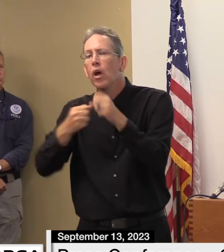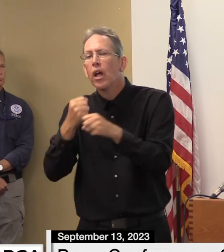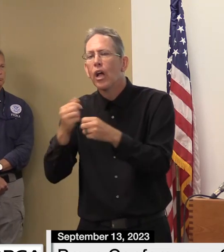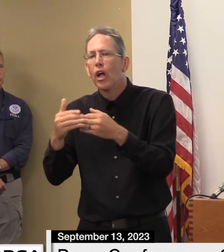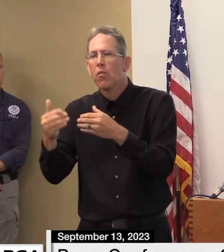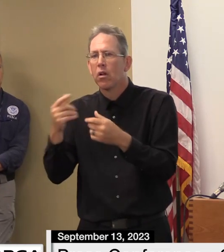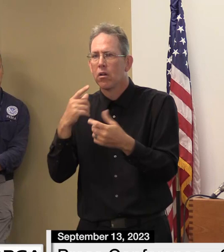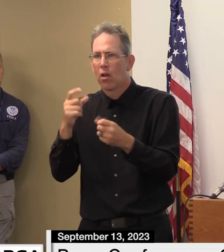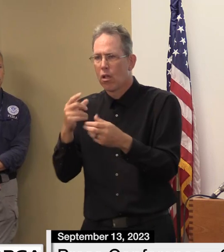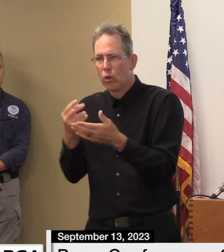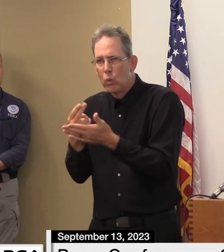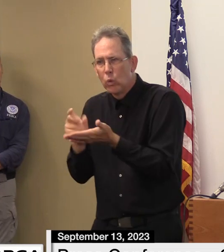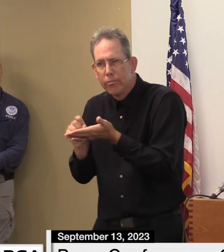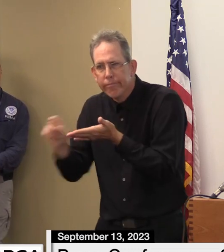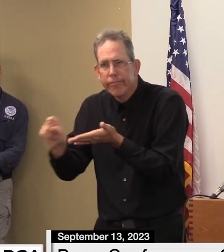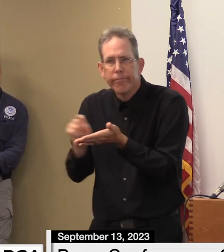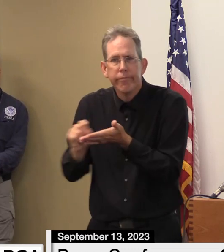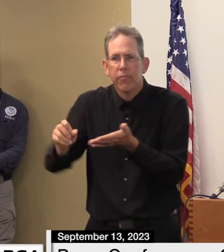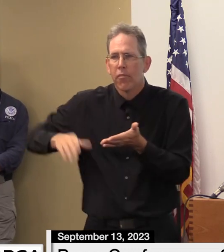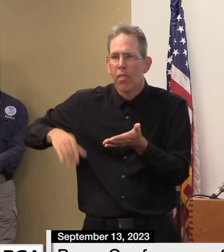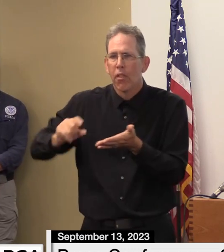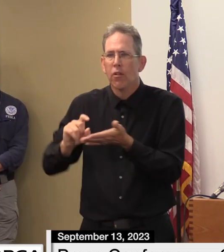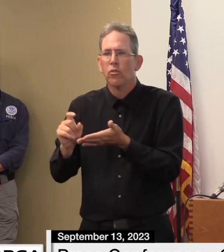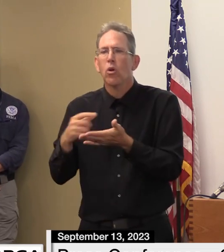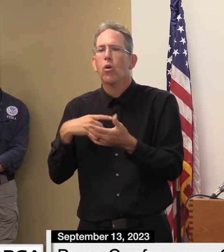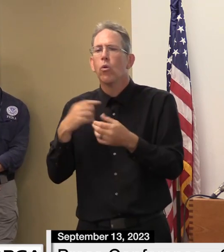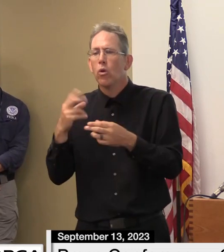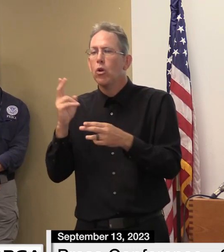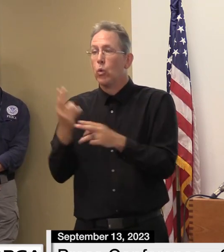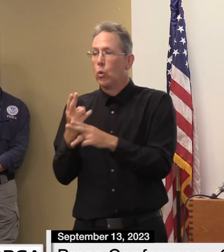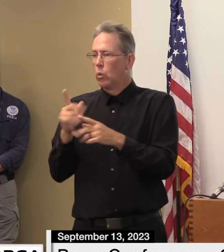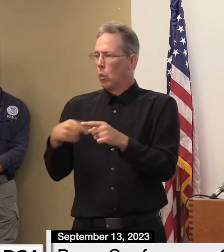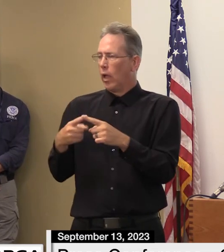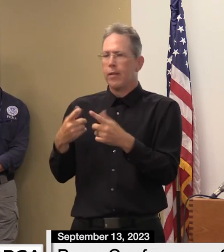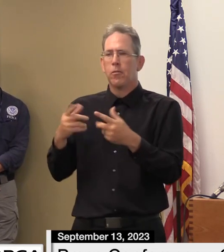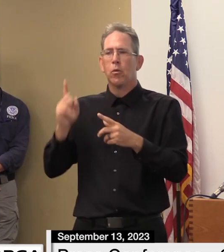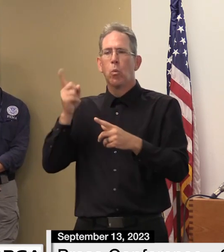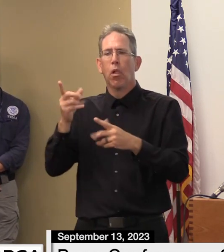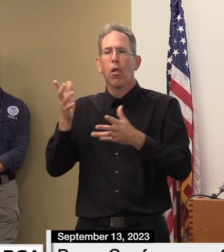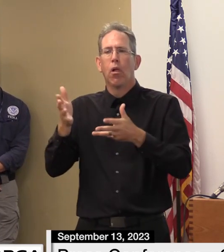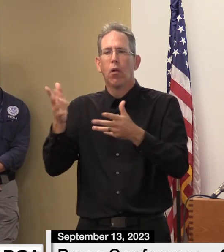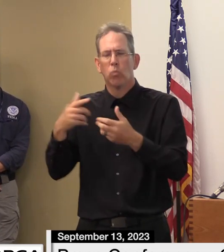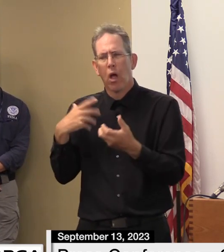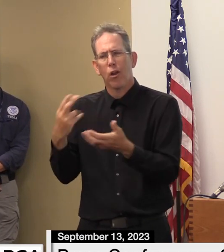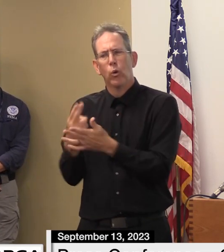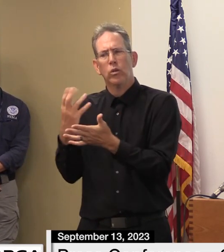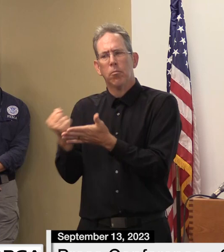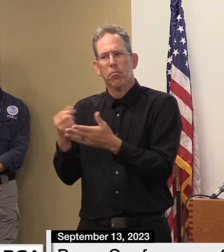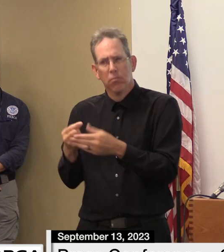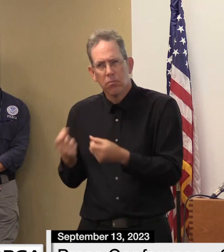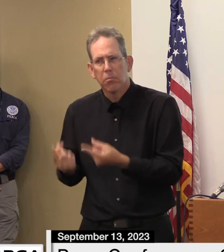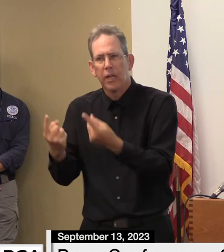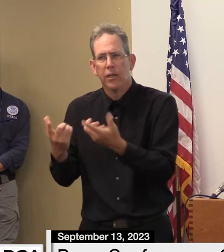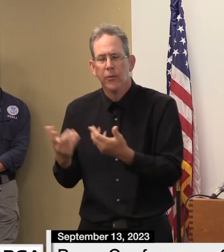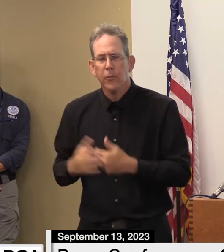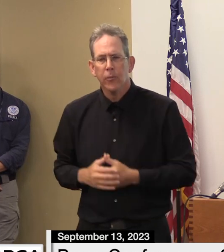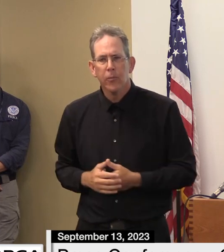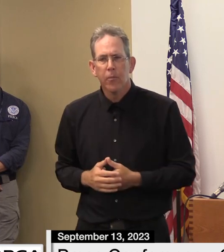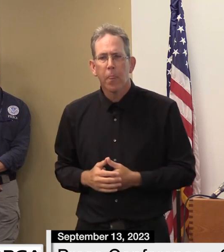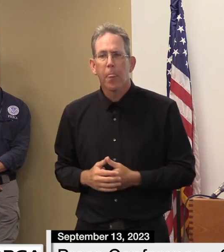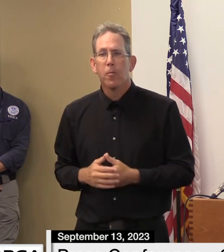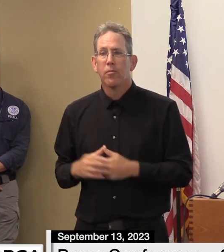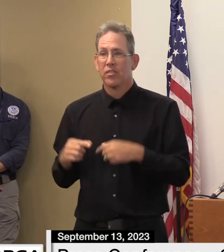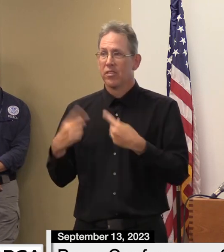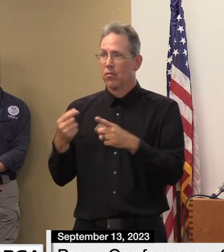yet been spent, so it's being—it's either waiting to be spent or waiting to be appropriated. So since the pandemic, there's